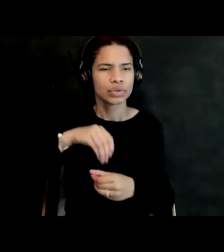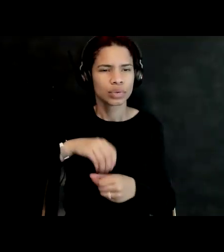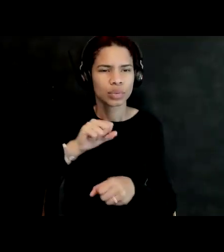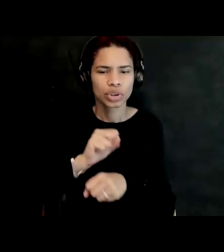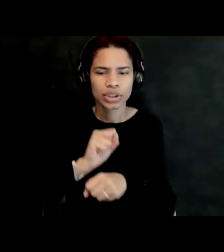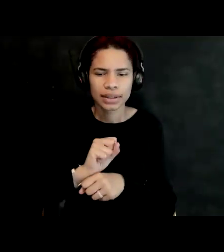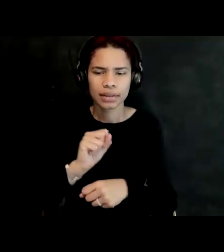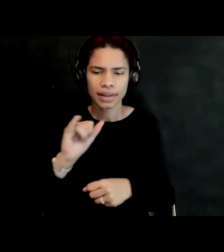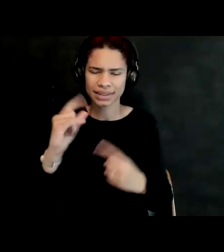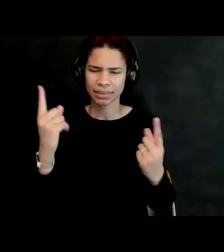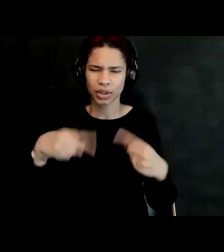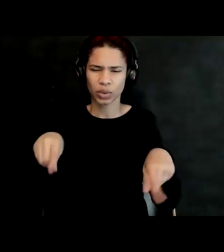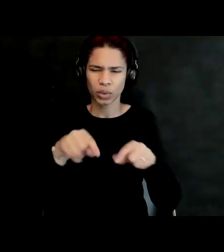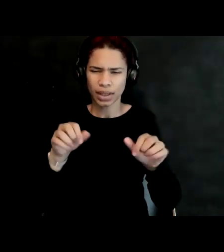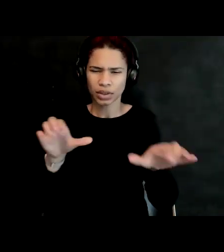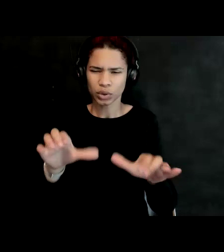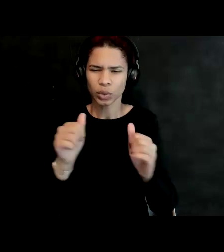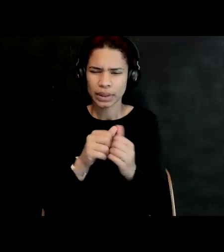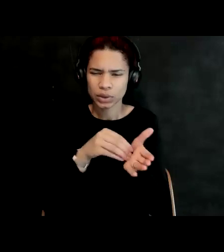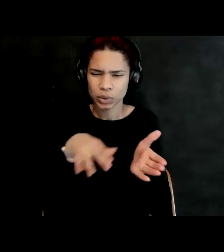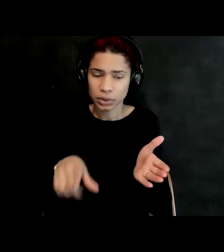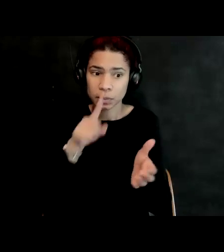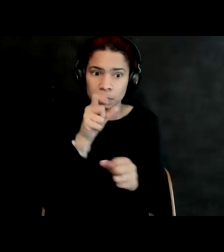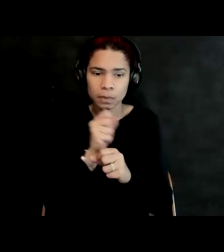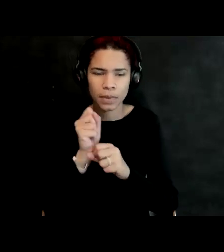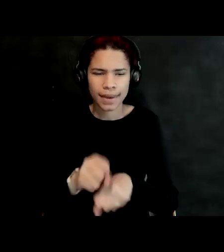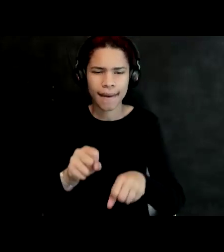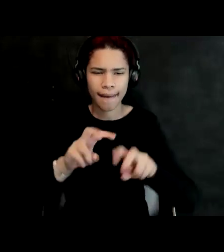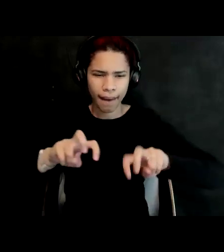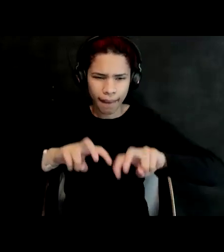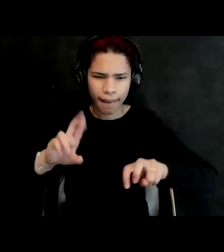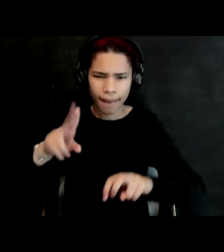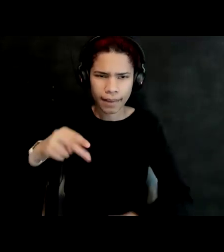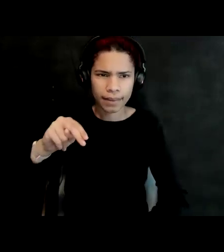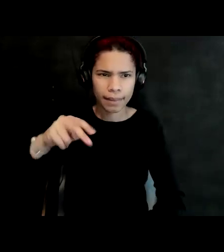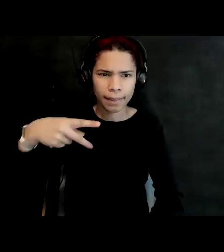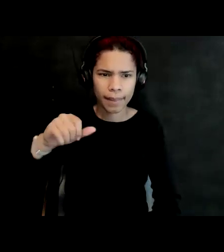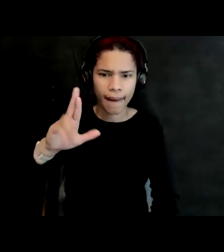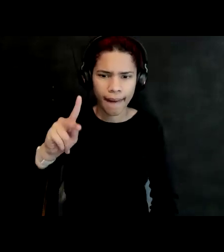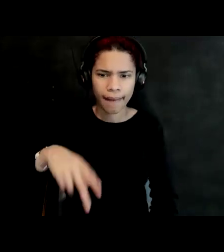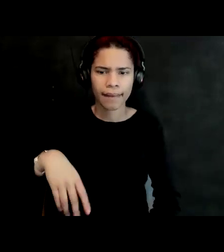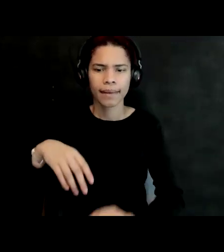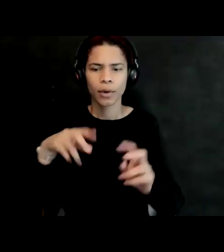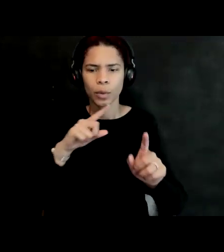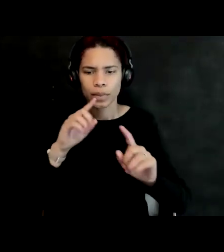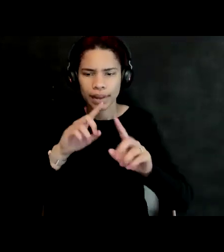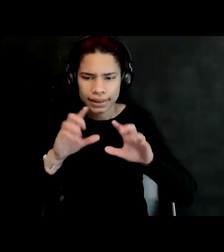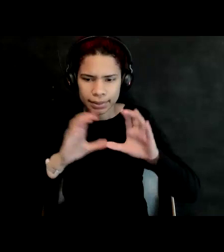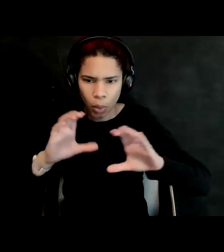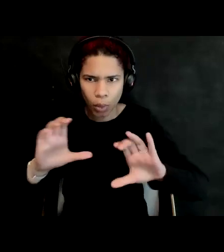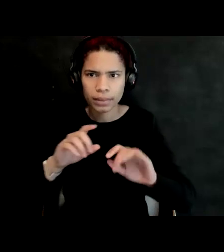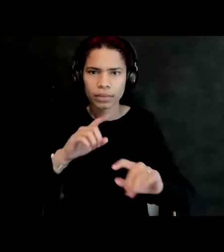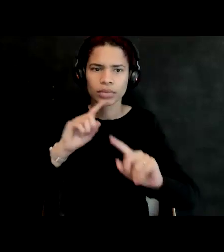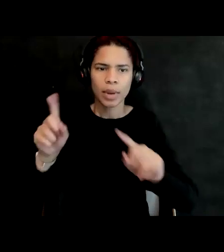that you can do with students, that you can really unpack and explore, respond to, expand. And I want to do